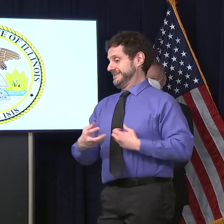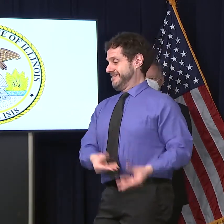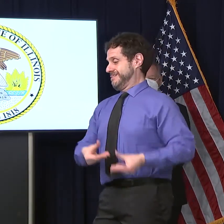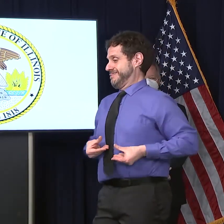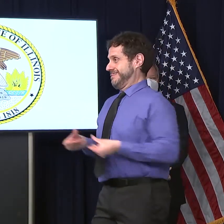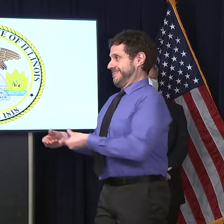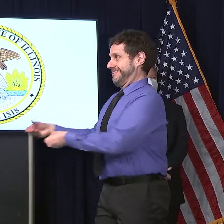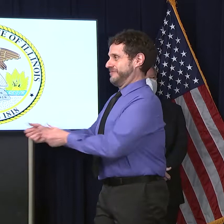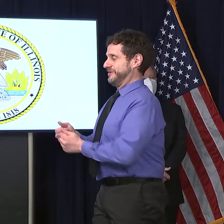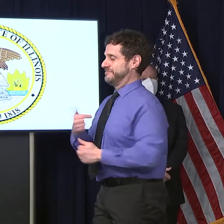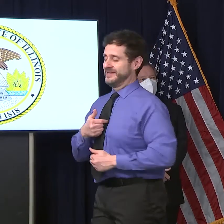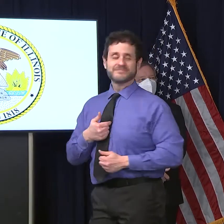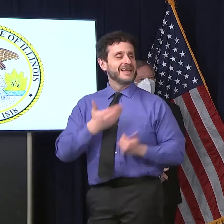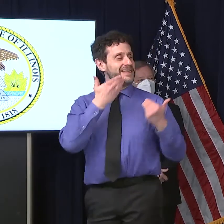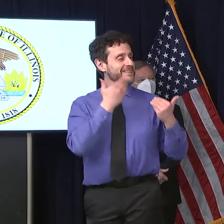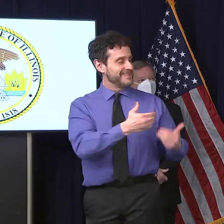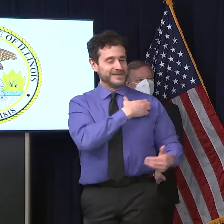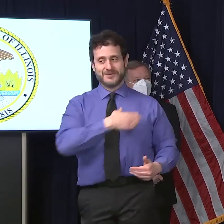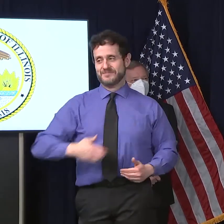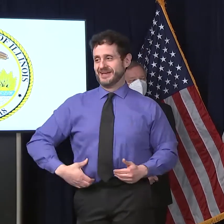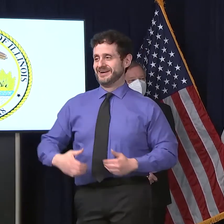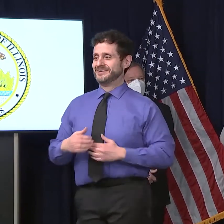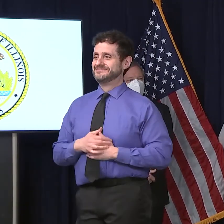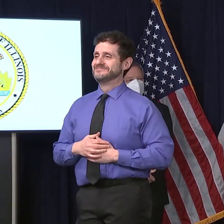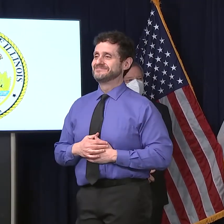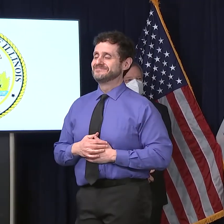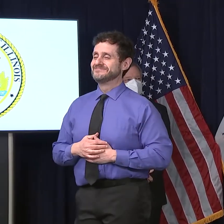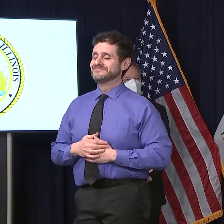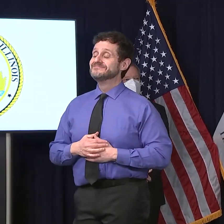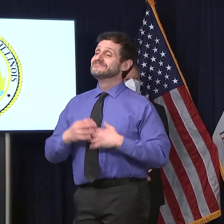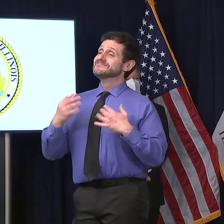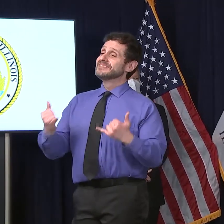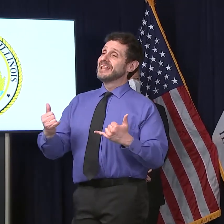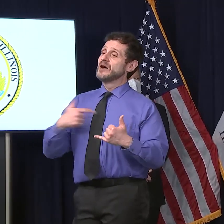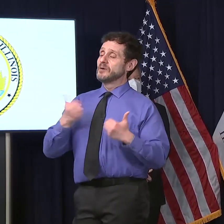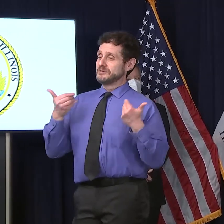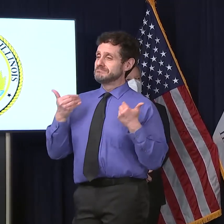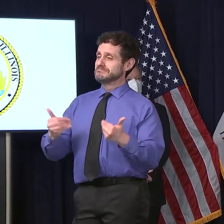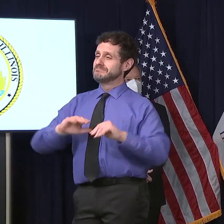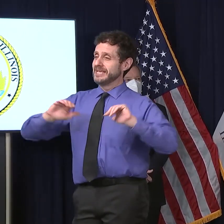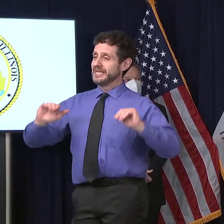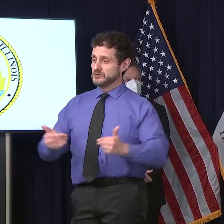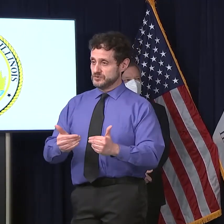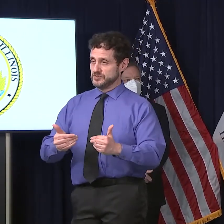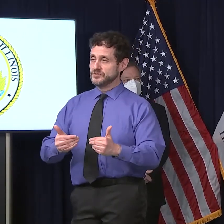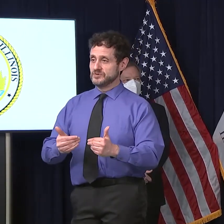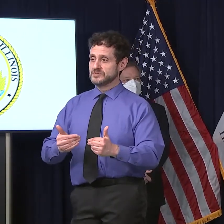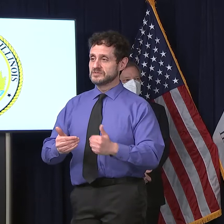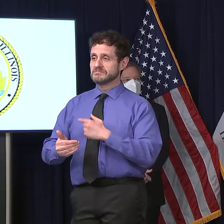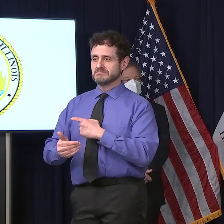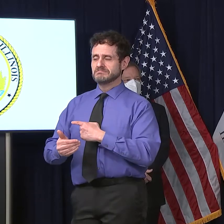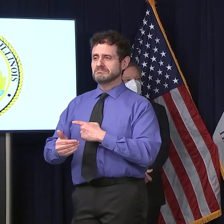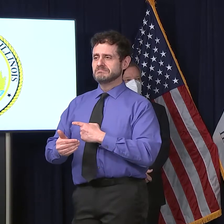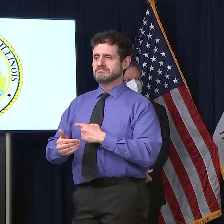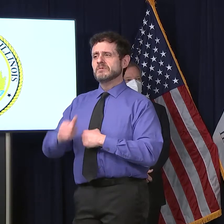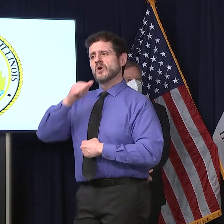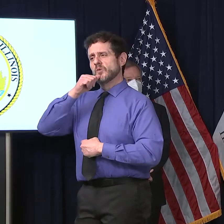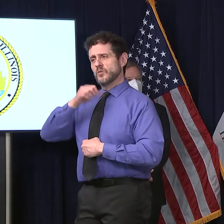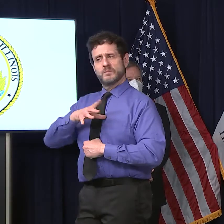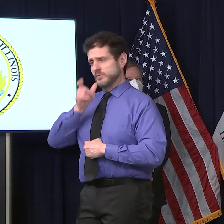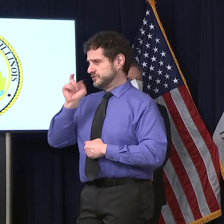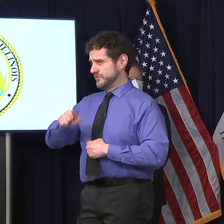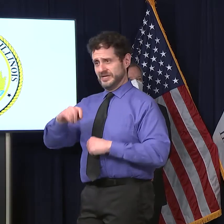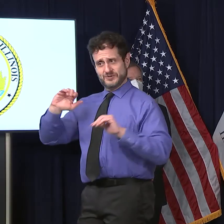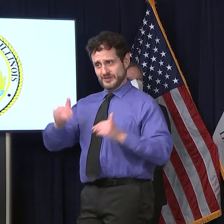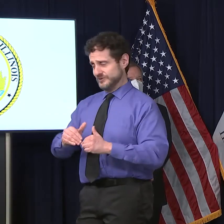Thank you very much, Madam Mayor, and I want to take this opportunity to introduce somebody who needs no introduction,